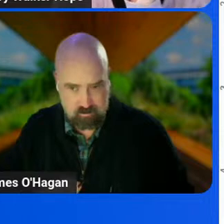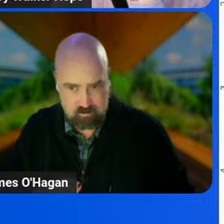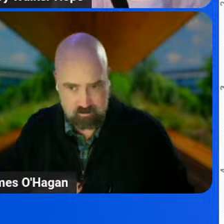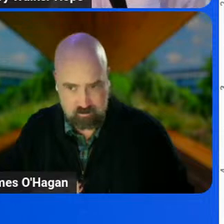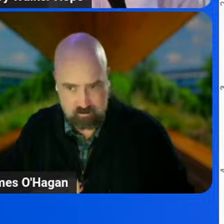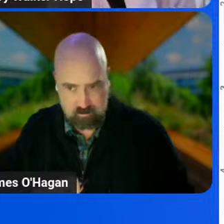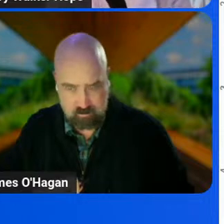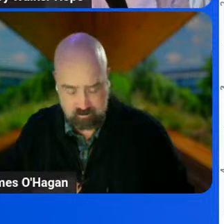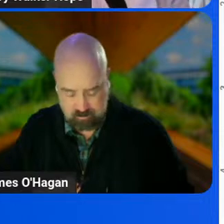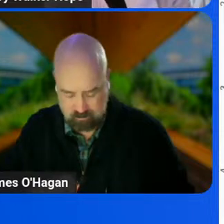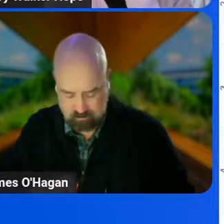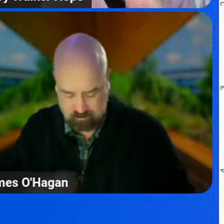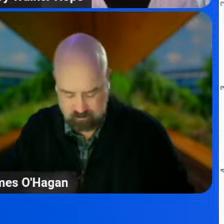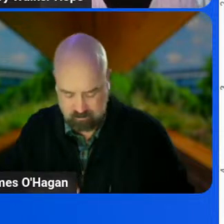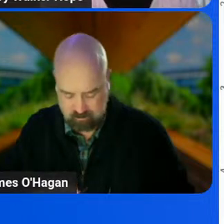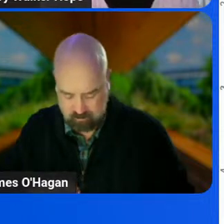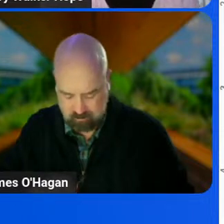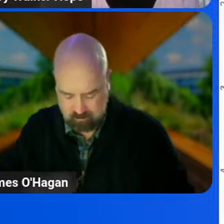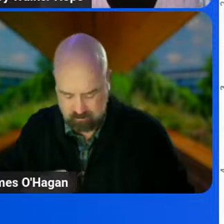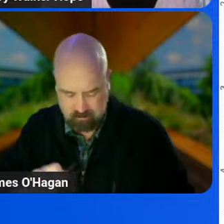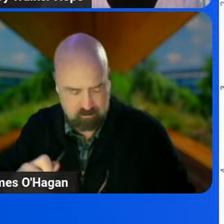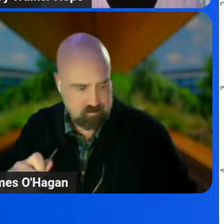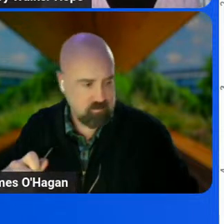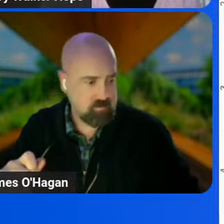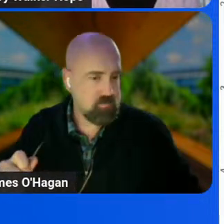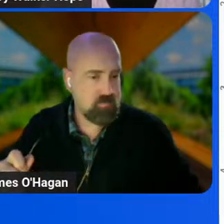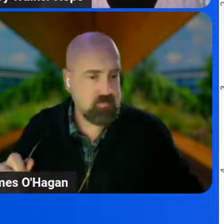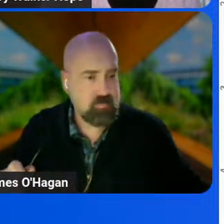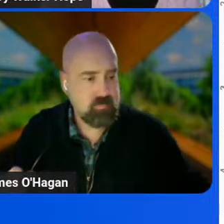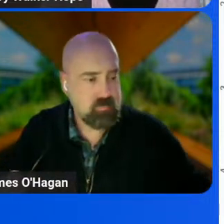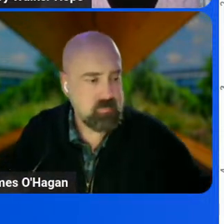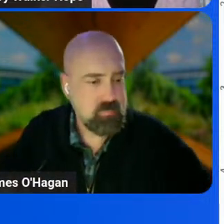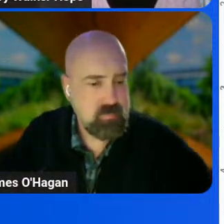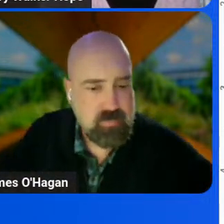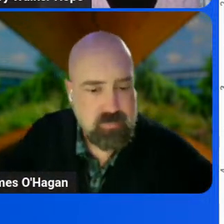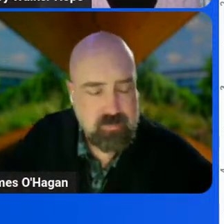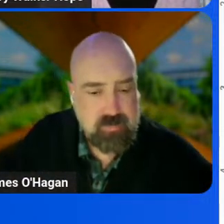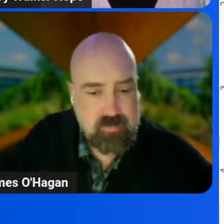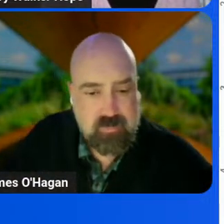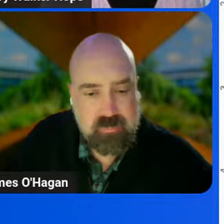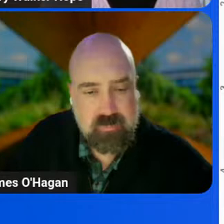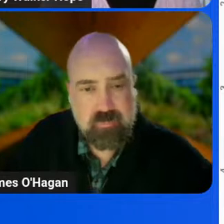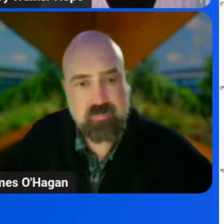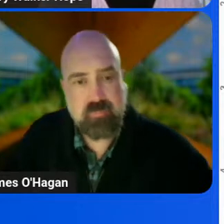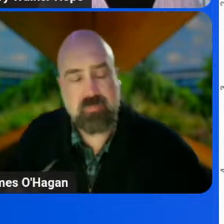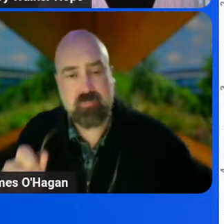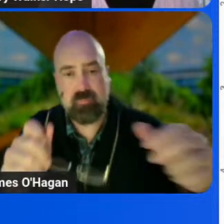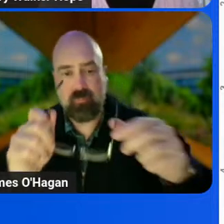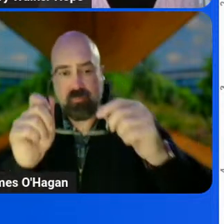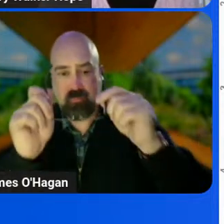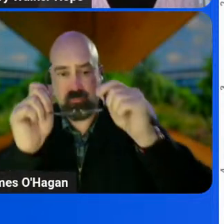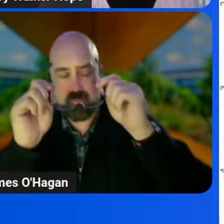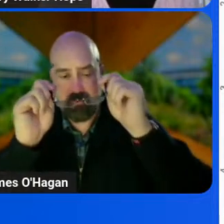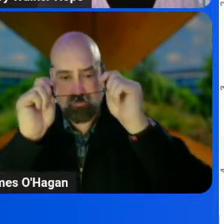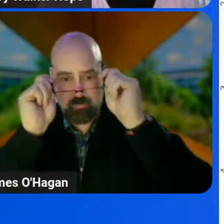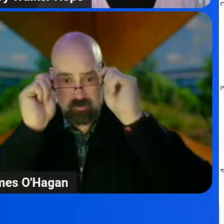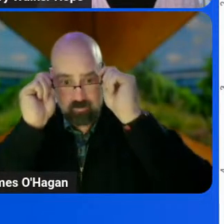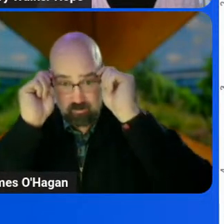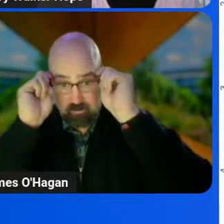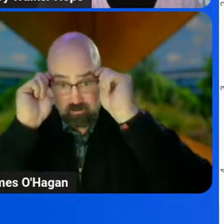people joining us as well, maybe I think we might be able to give our bit.ly back up again too. Let me just see.